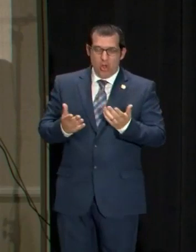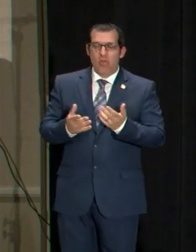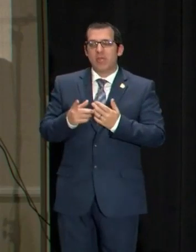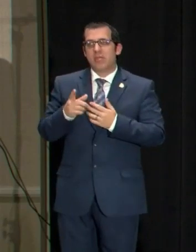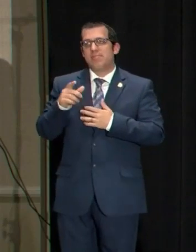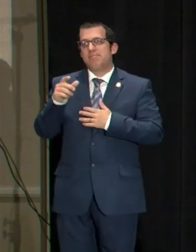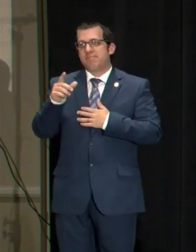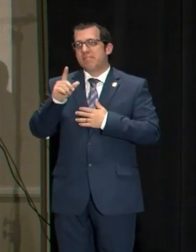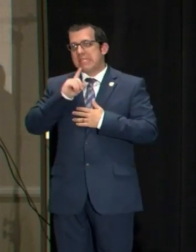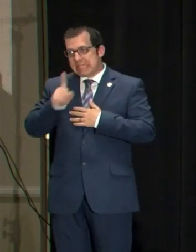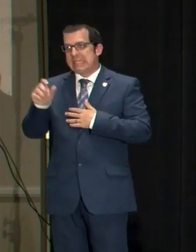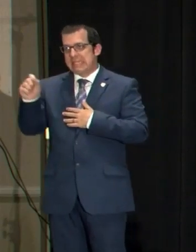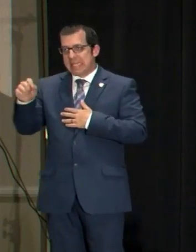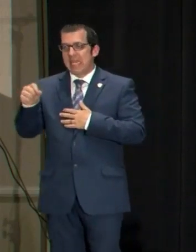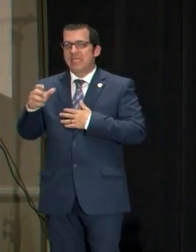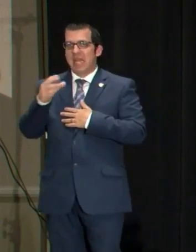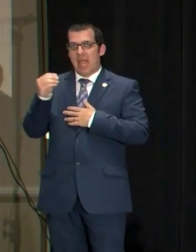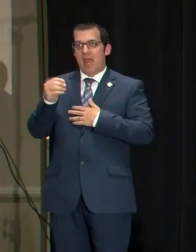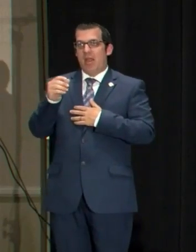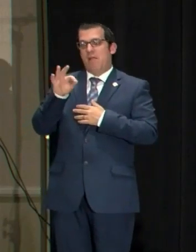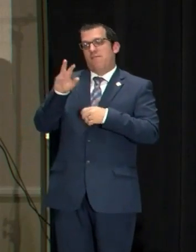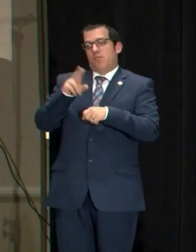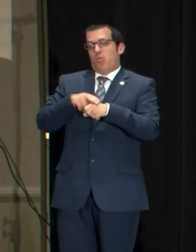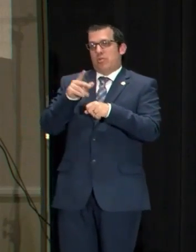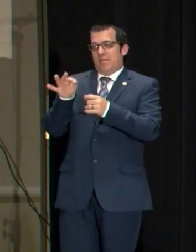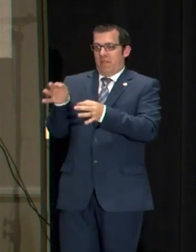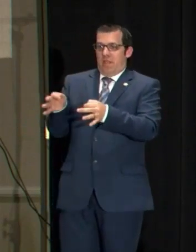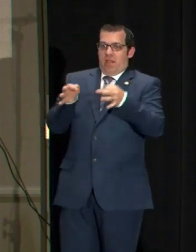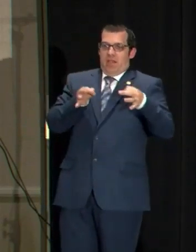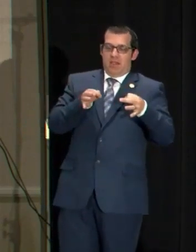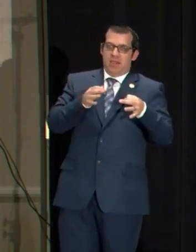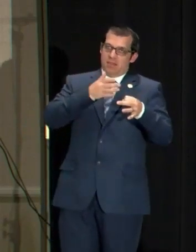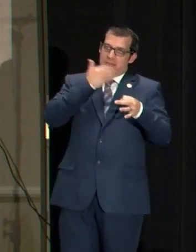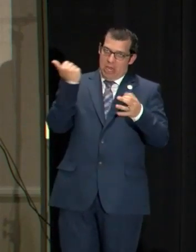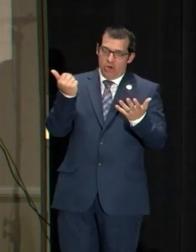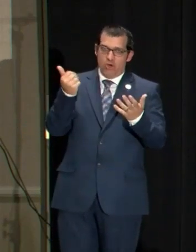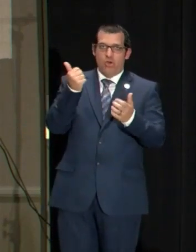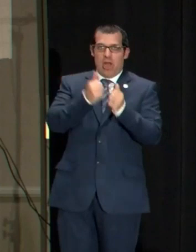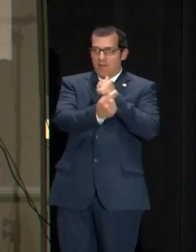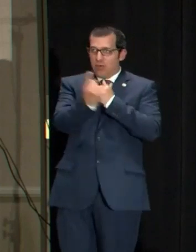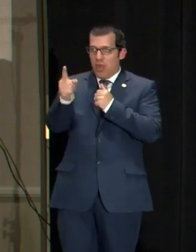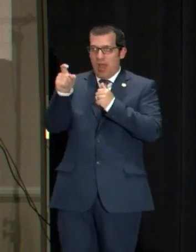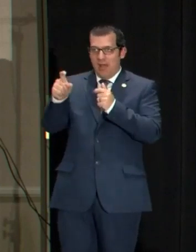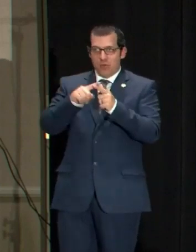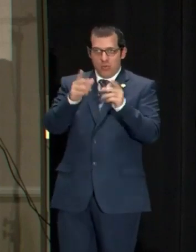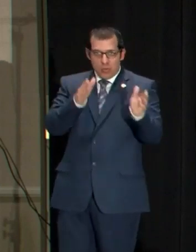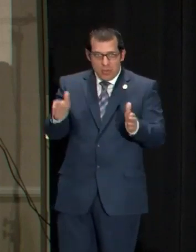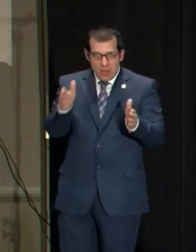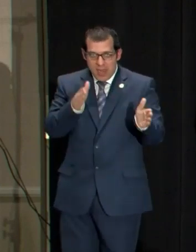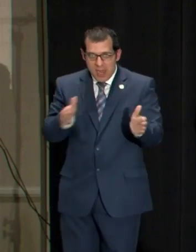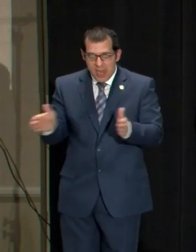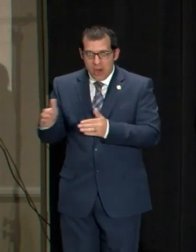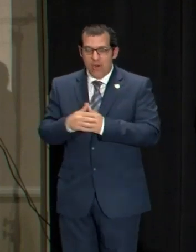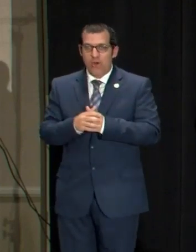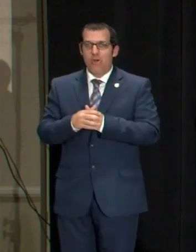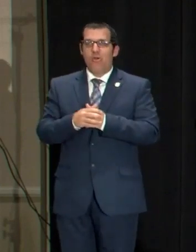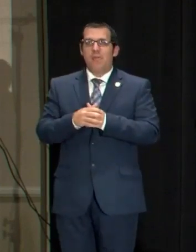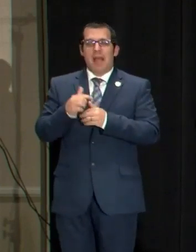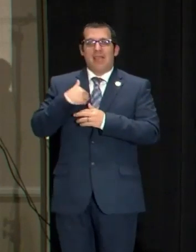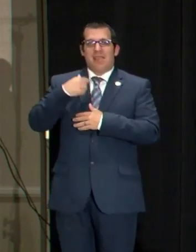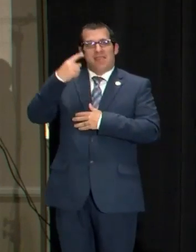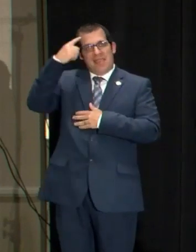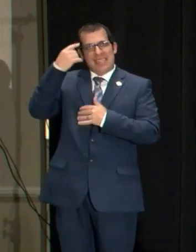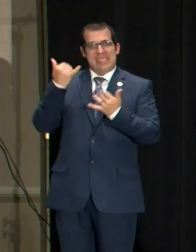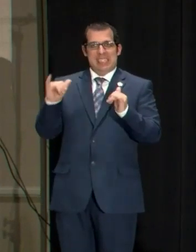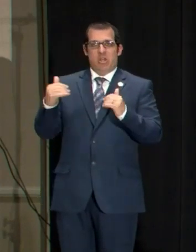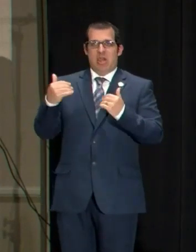There is, and of course the earlier the better, because everyone needs to prepare. But I think